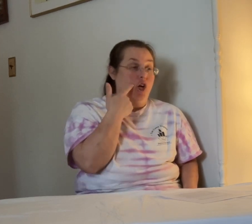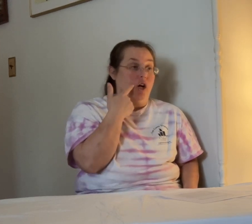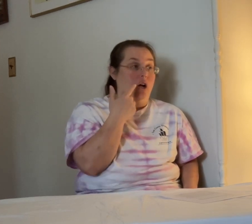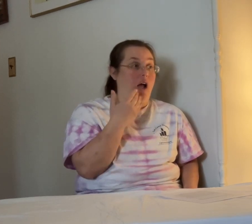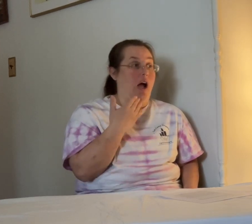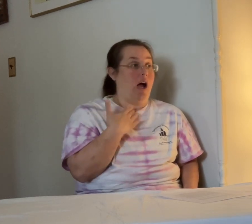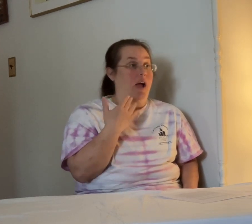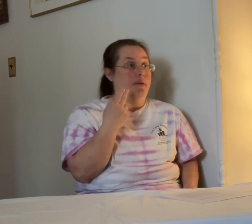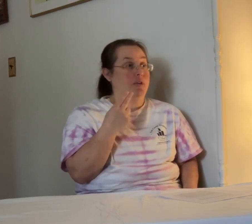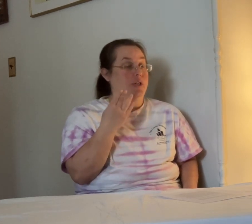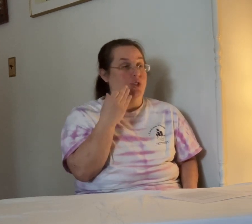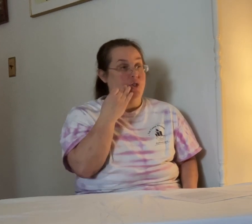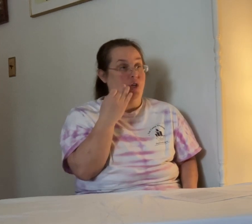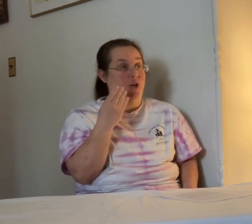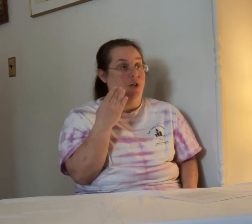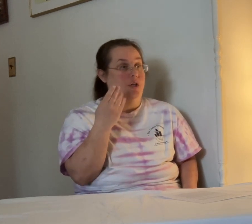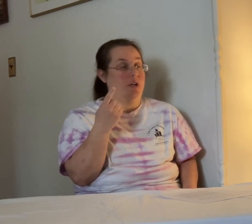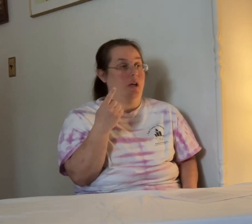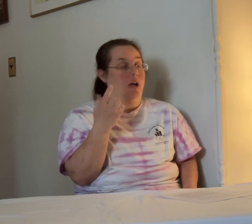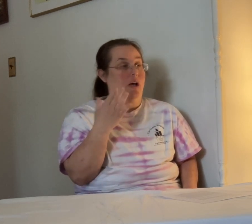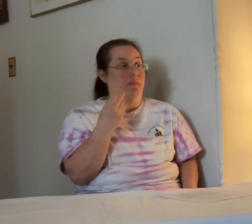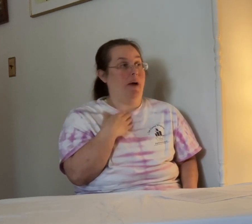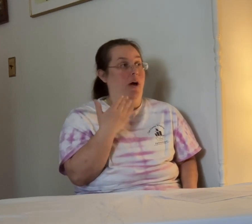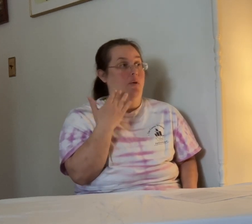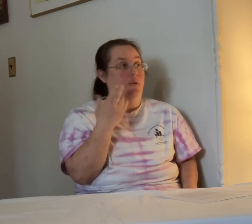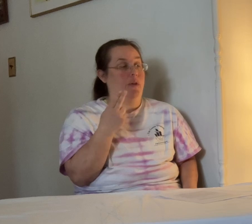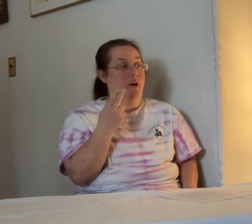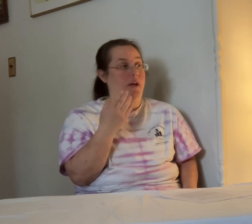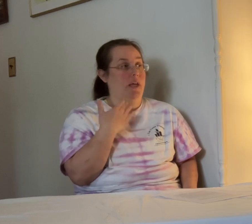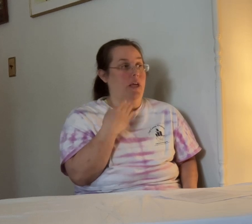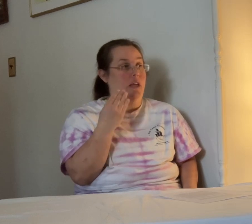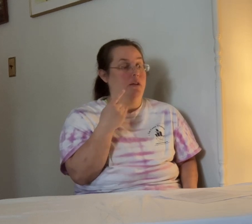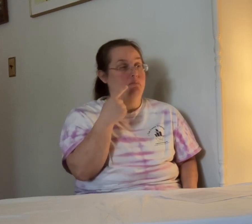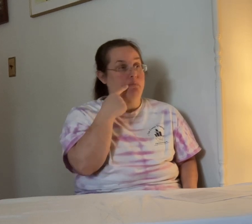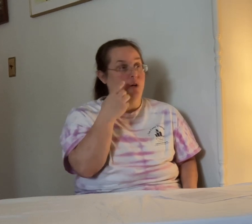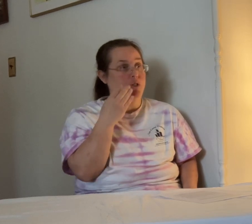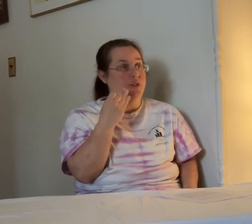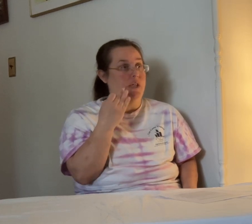Sure, I'm concerned about the in-person